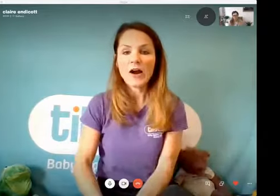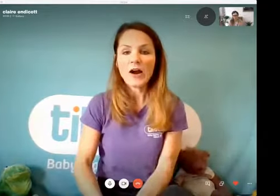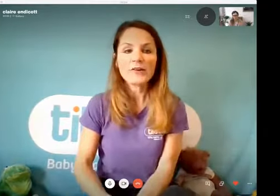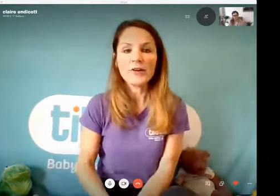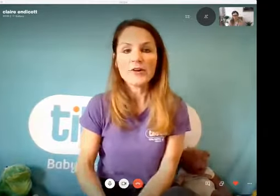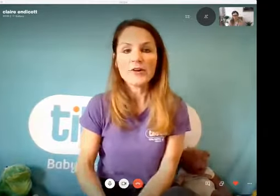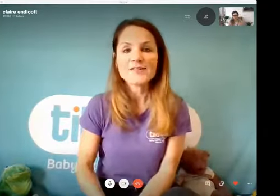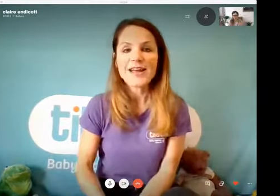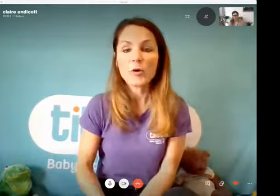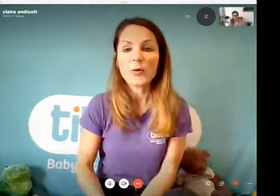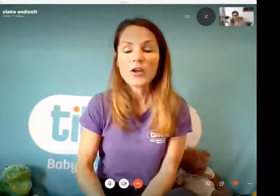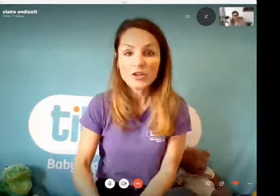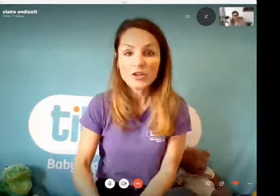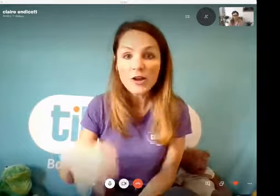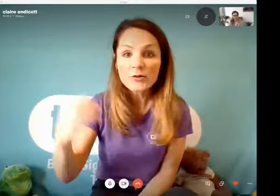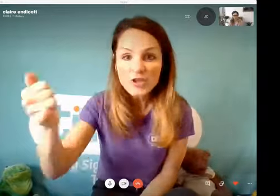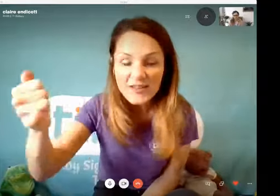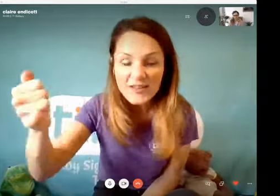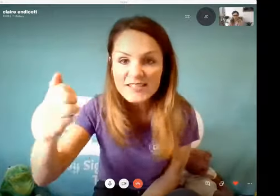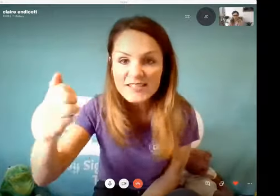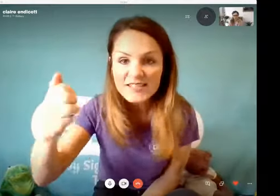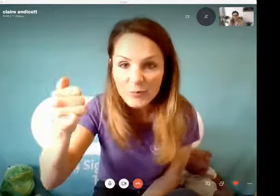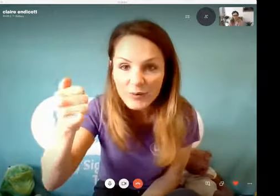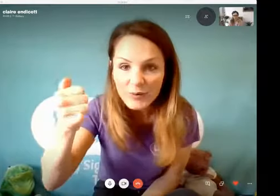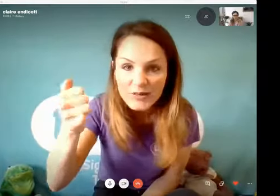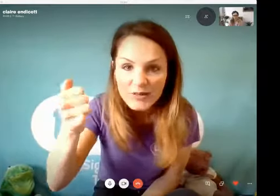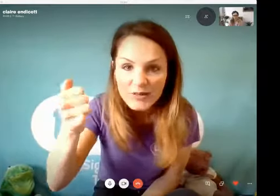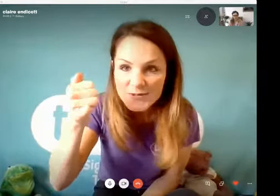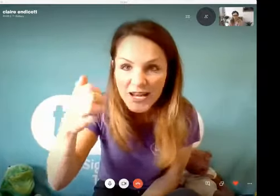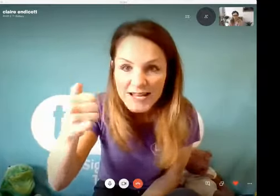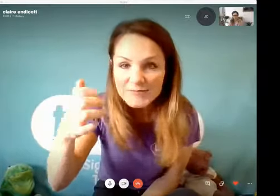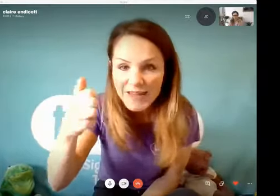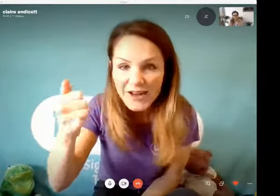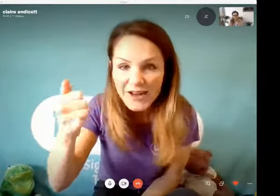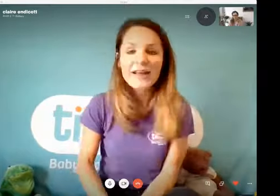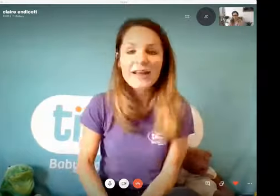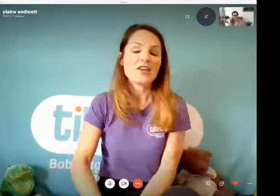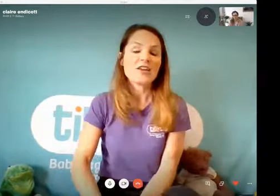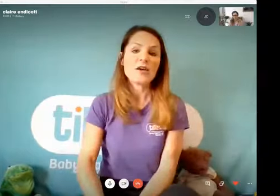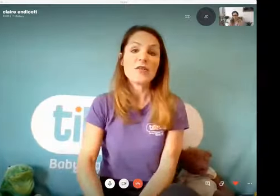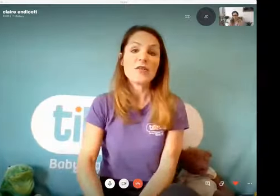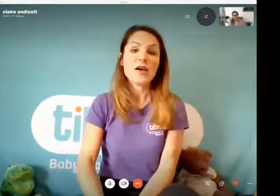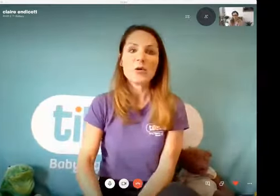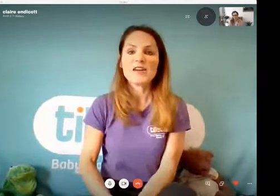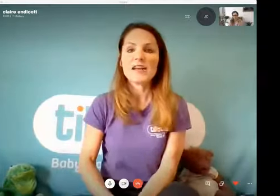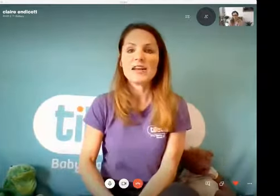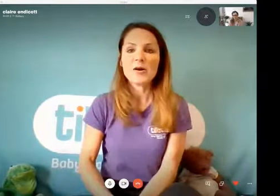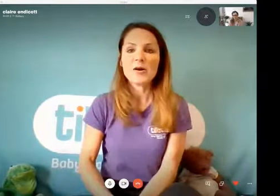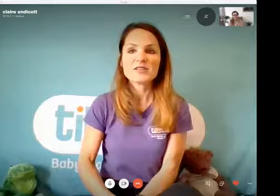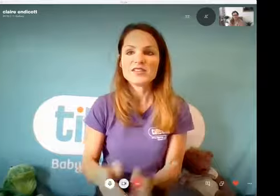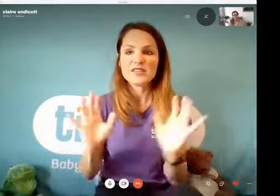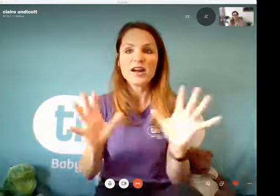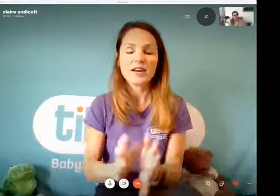to help, show their sisters or the brothers, would you like some milk? That works really well, because they just idolise their brothers